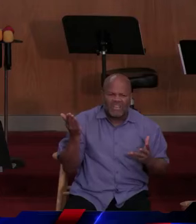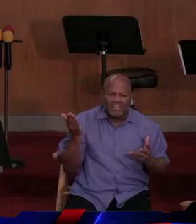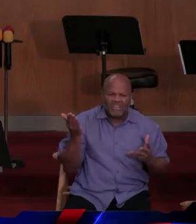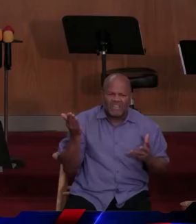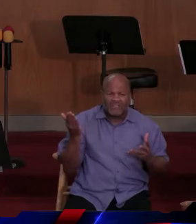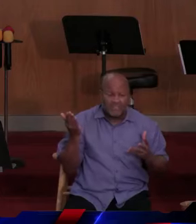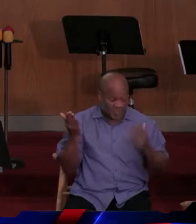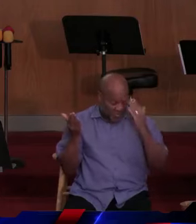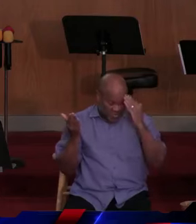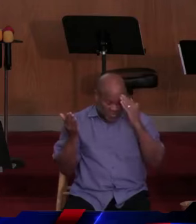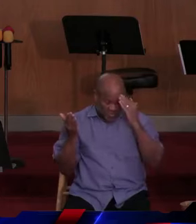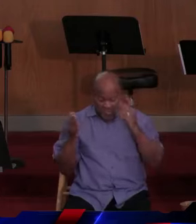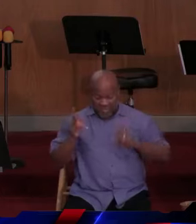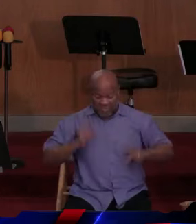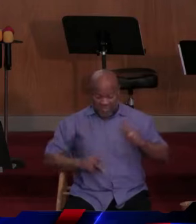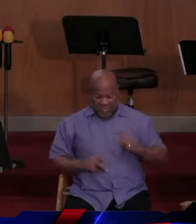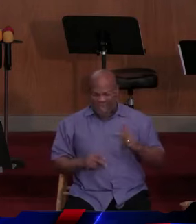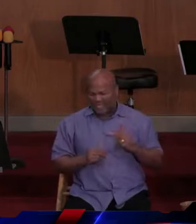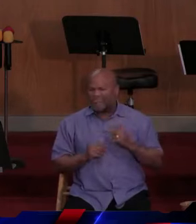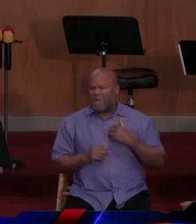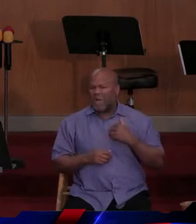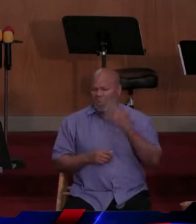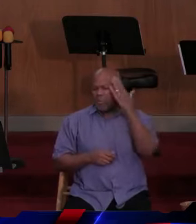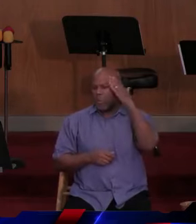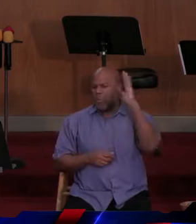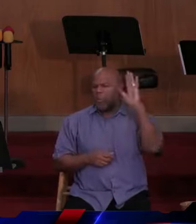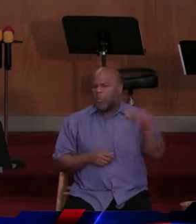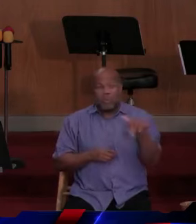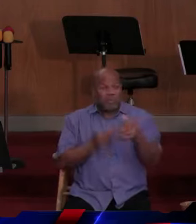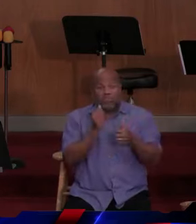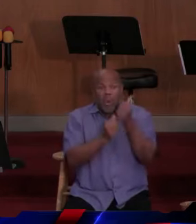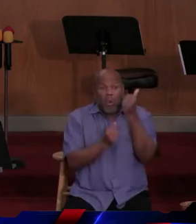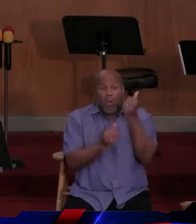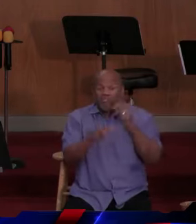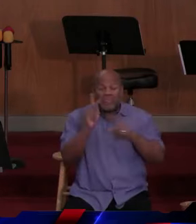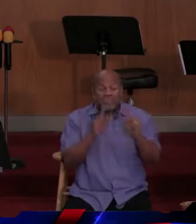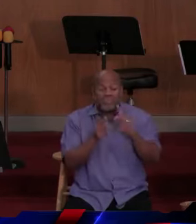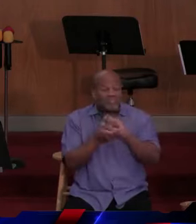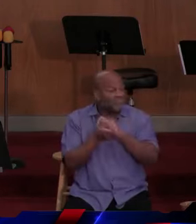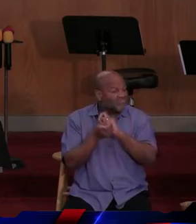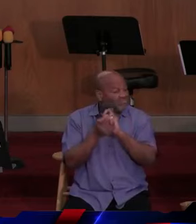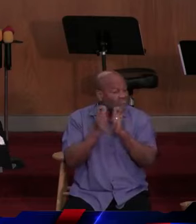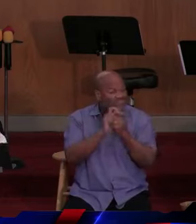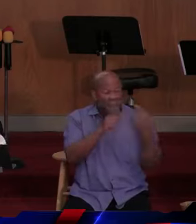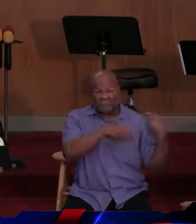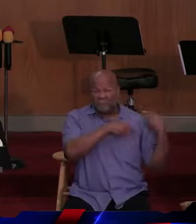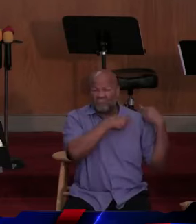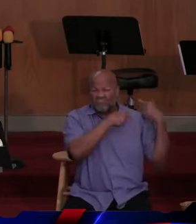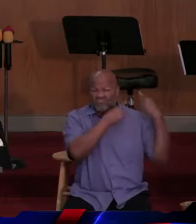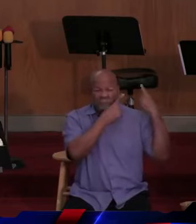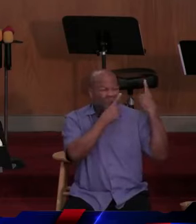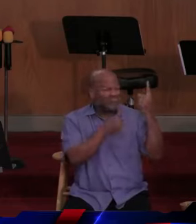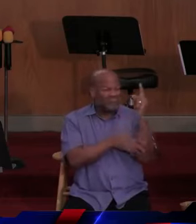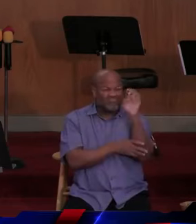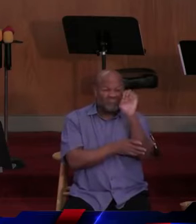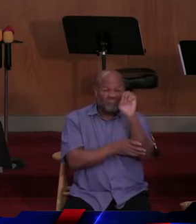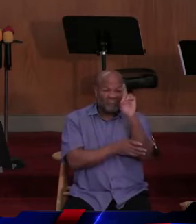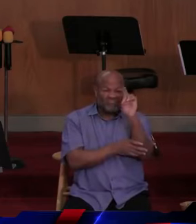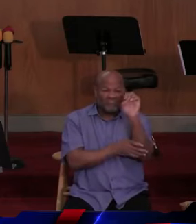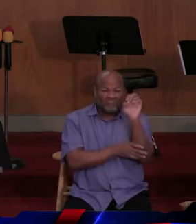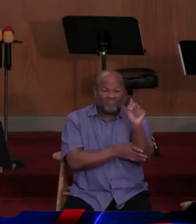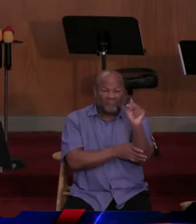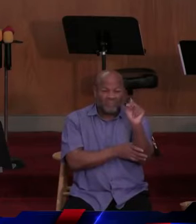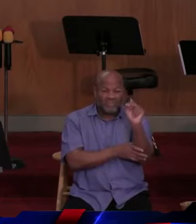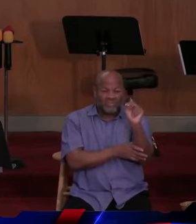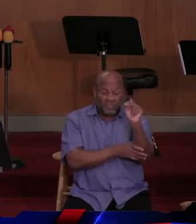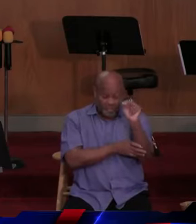Knowing folk like I know folk, most folk ain't changed. Humanity hasn't changed much since Eden. What are you saying? The